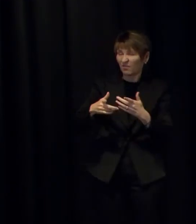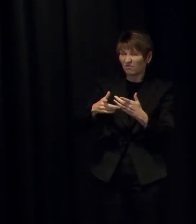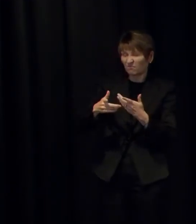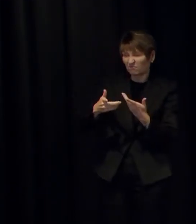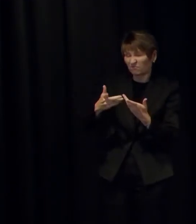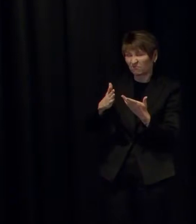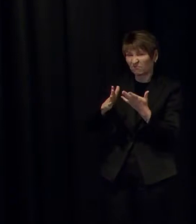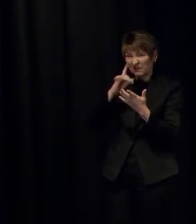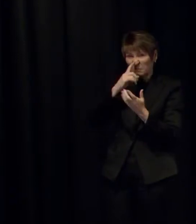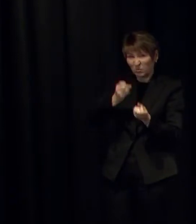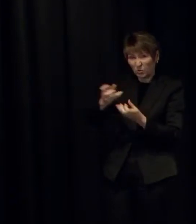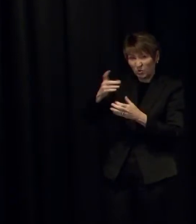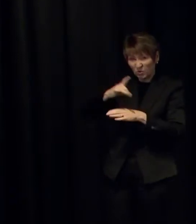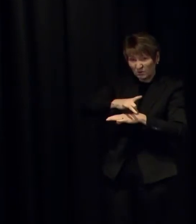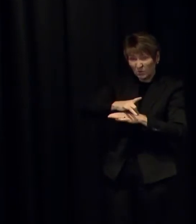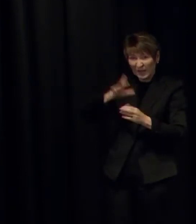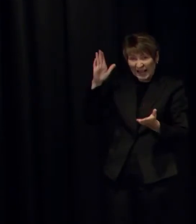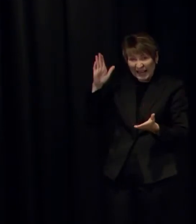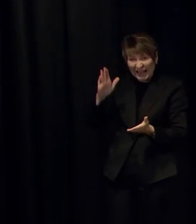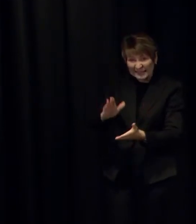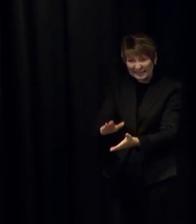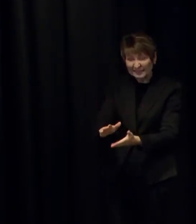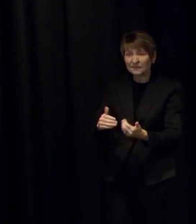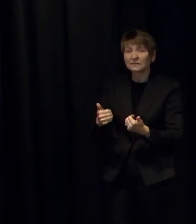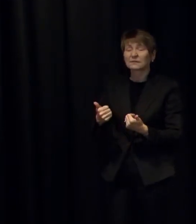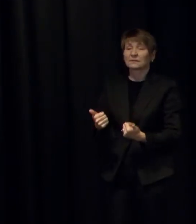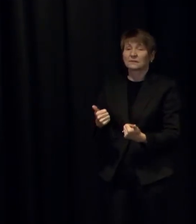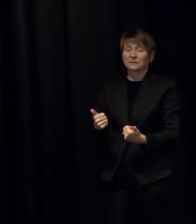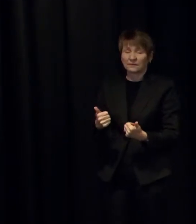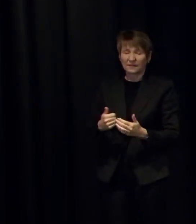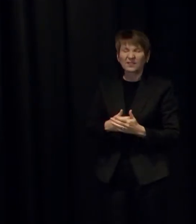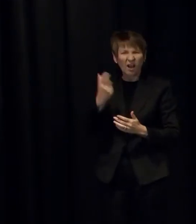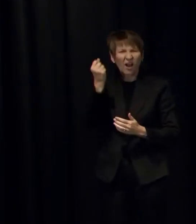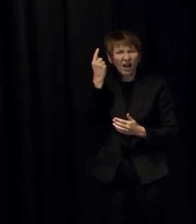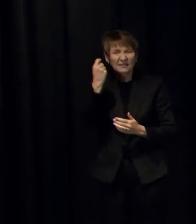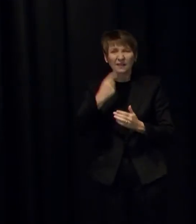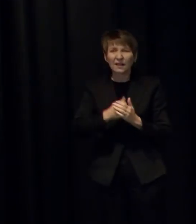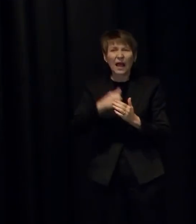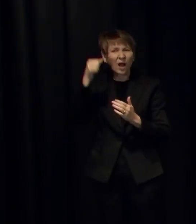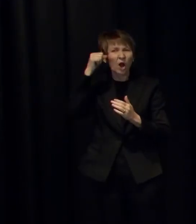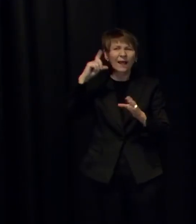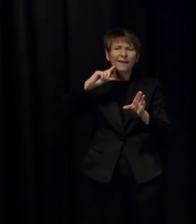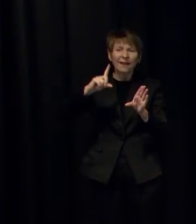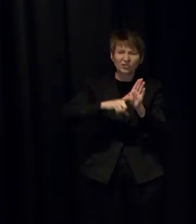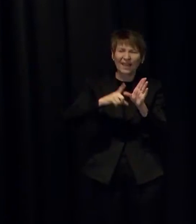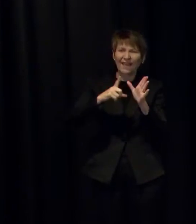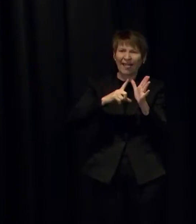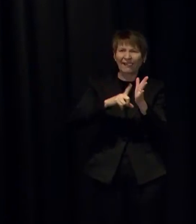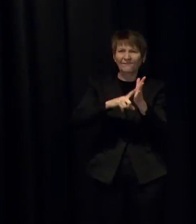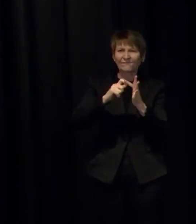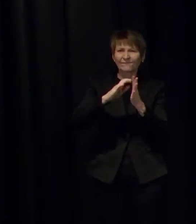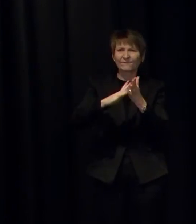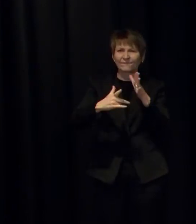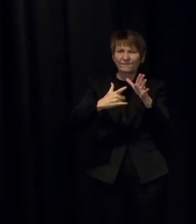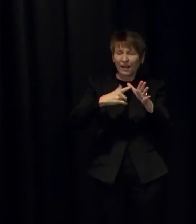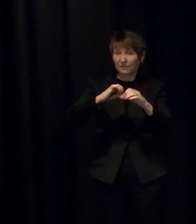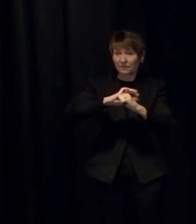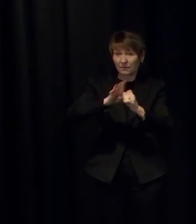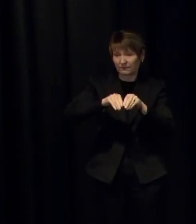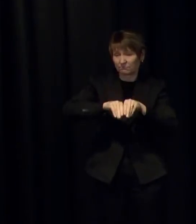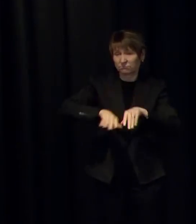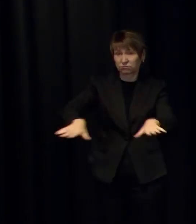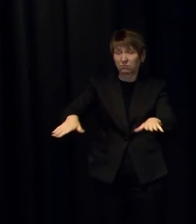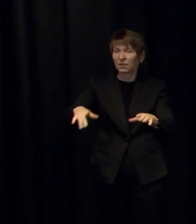maybe walk us through, and I know there are some obvious explanations of Delta's more virulent, there's, lockdown fatigue, but at